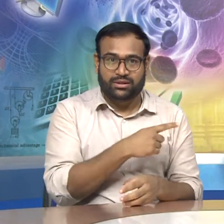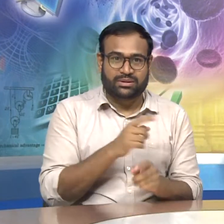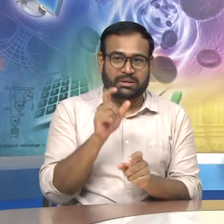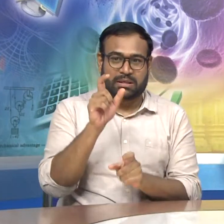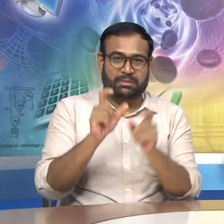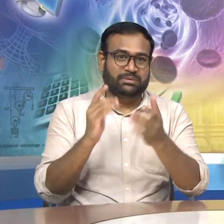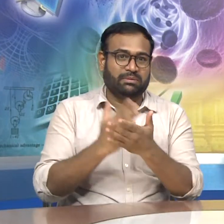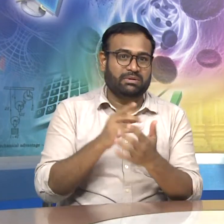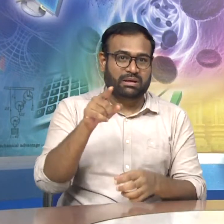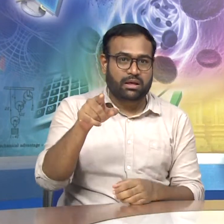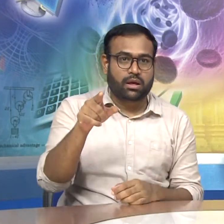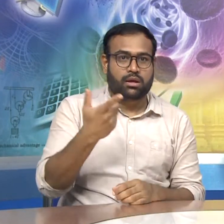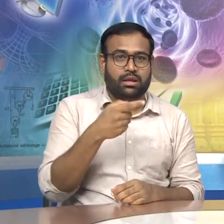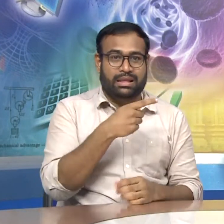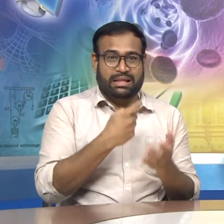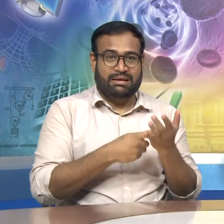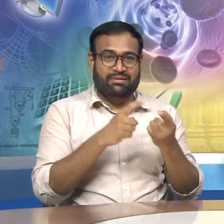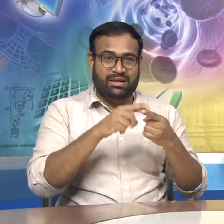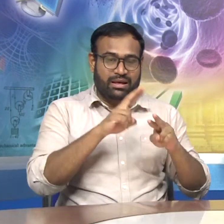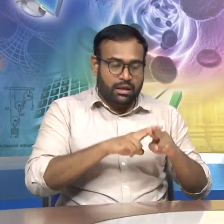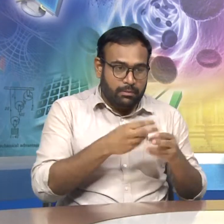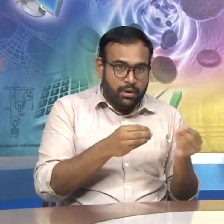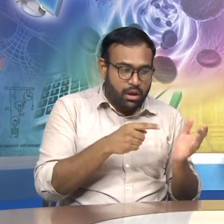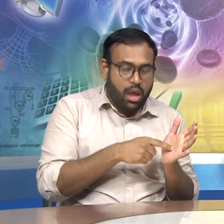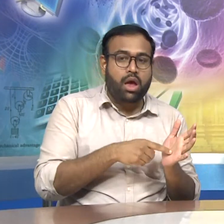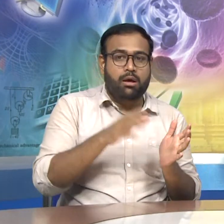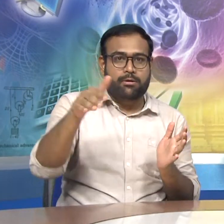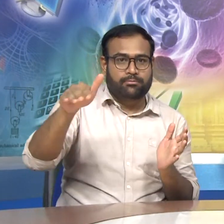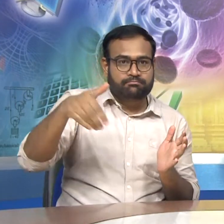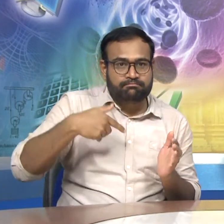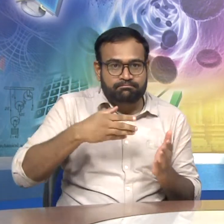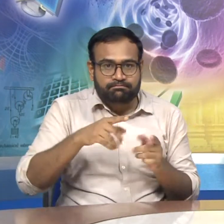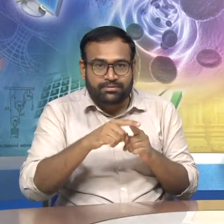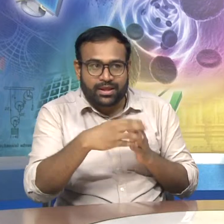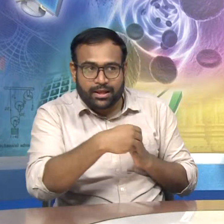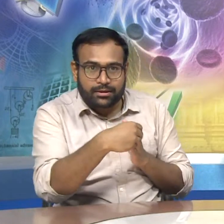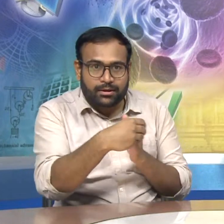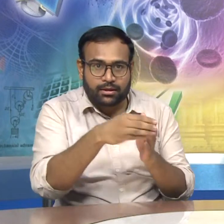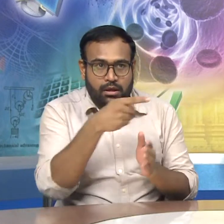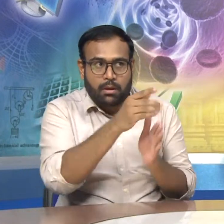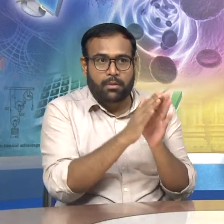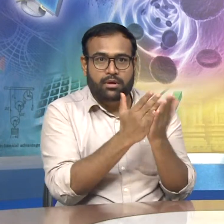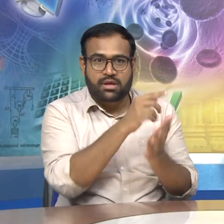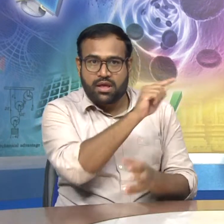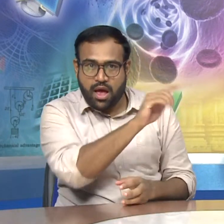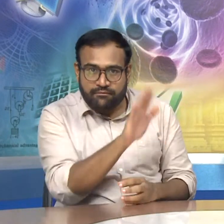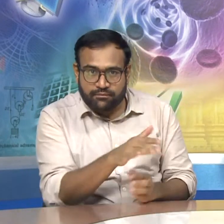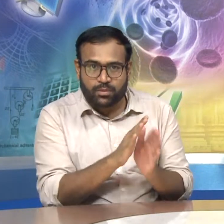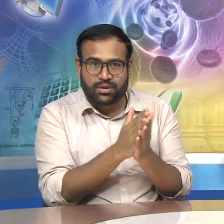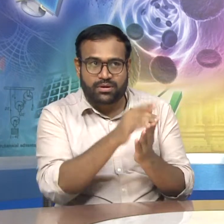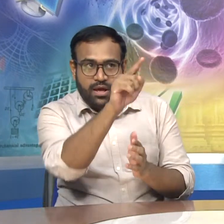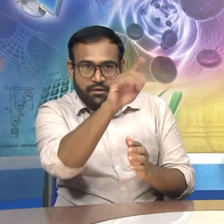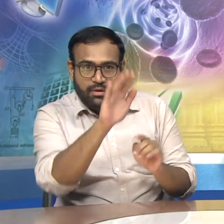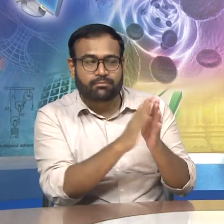Third point, reference service, user is given the material or directed